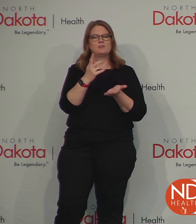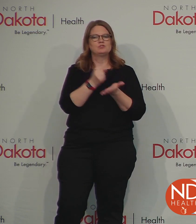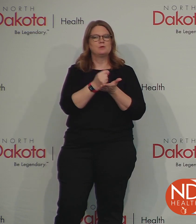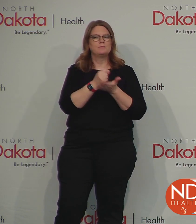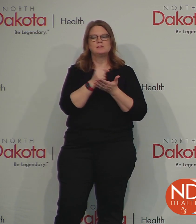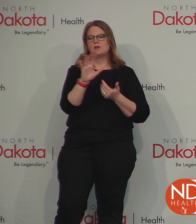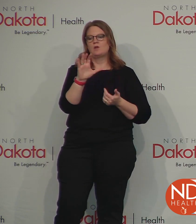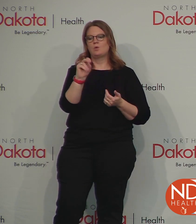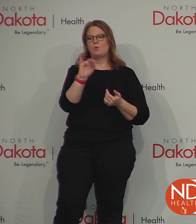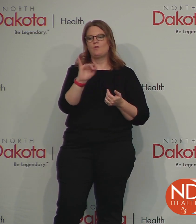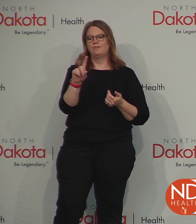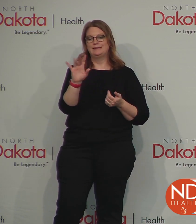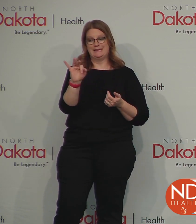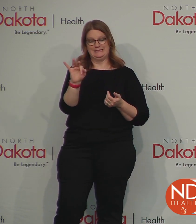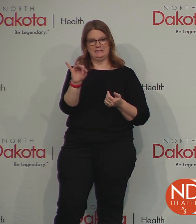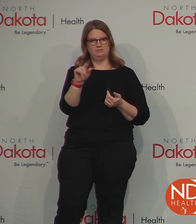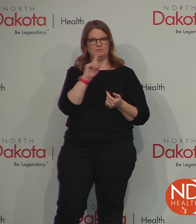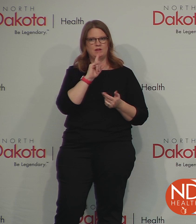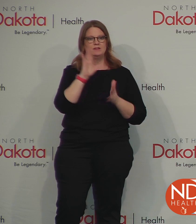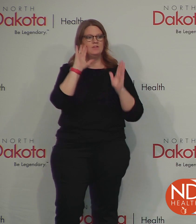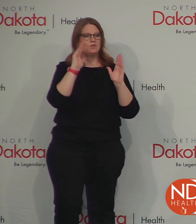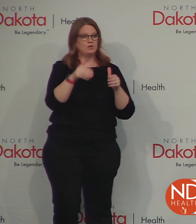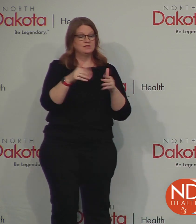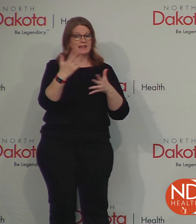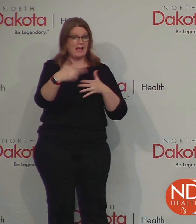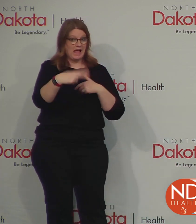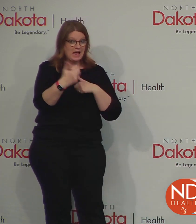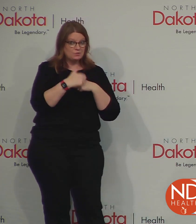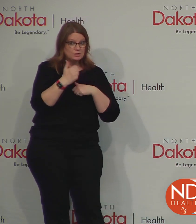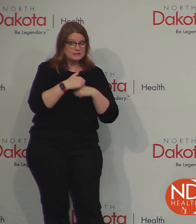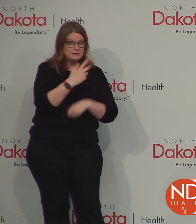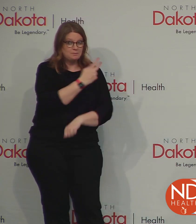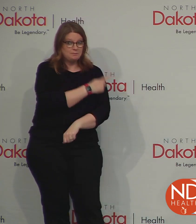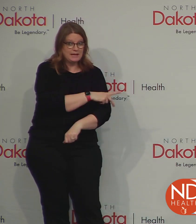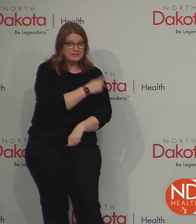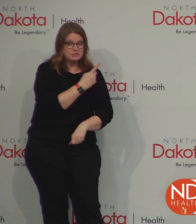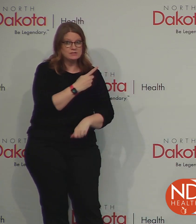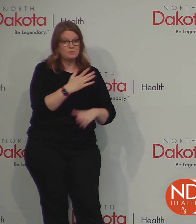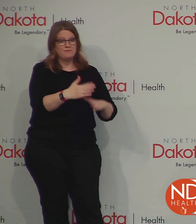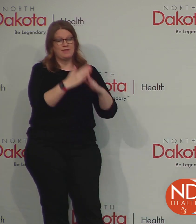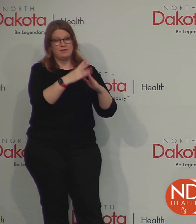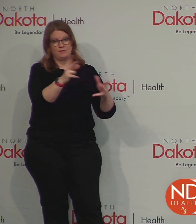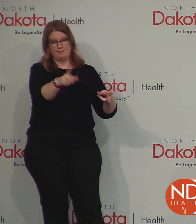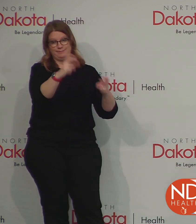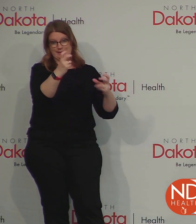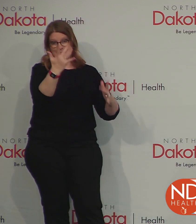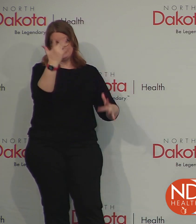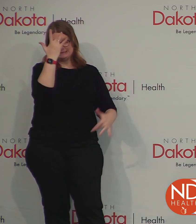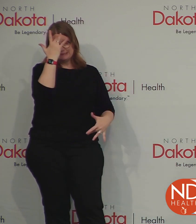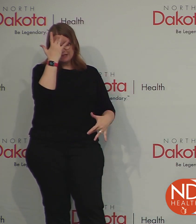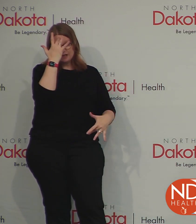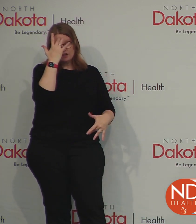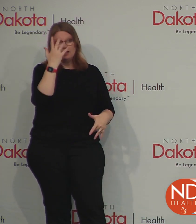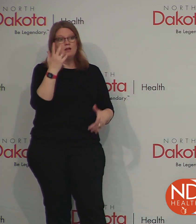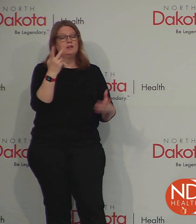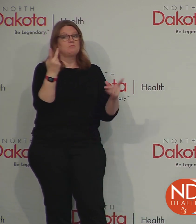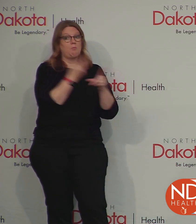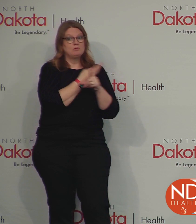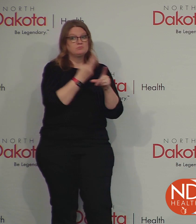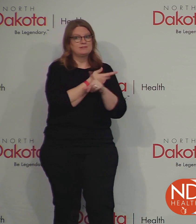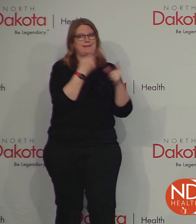COVID-19 disease that are geared toward keeping high-risk patients from getting sick to the point of requiring